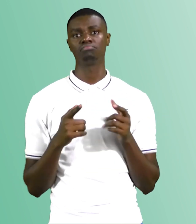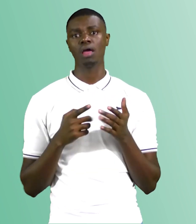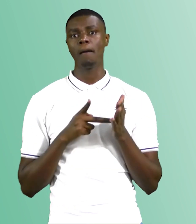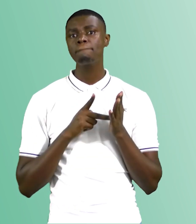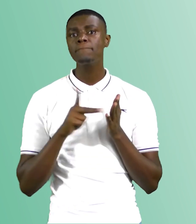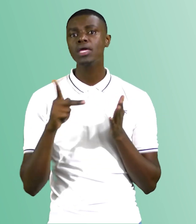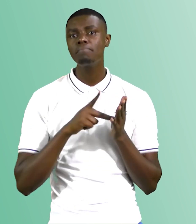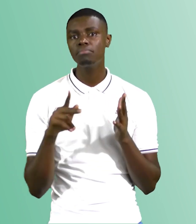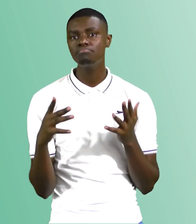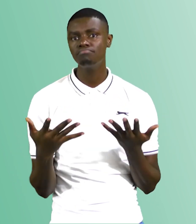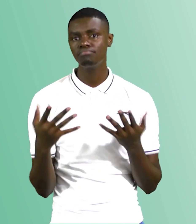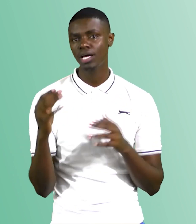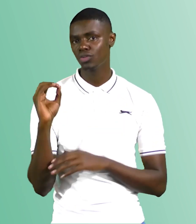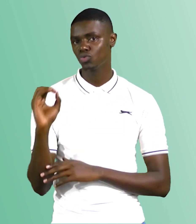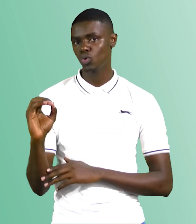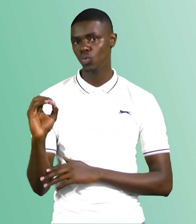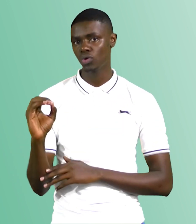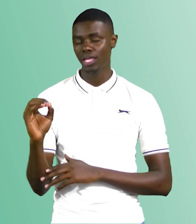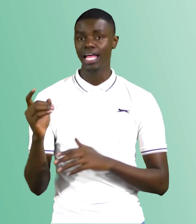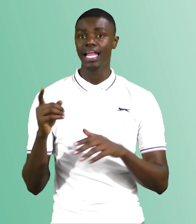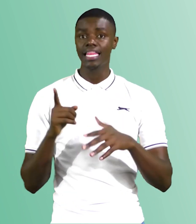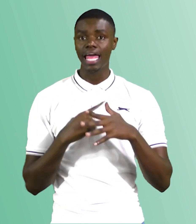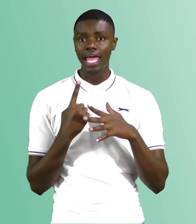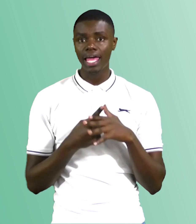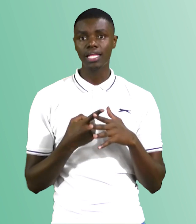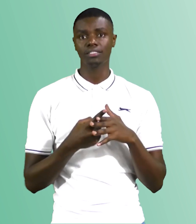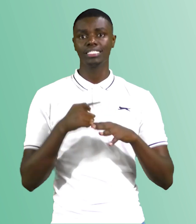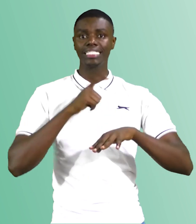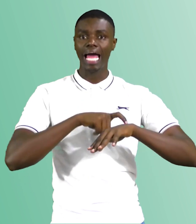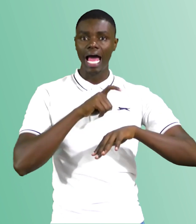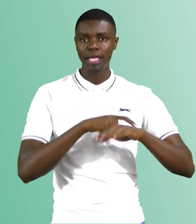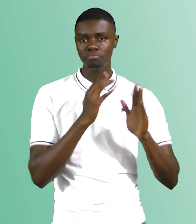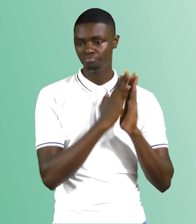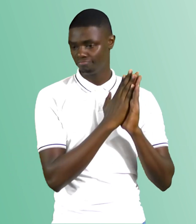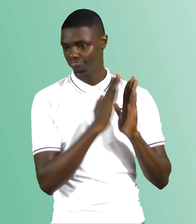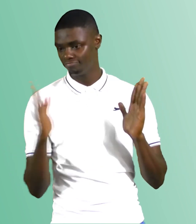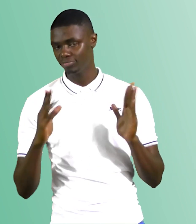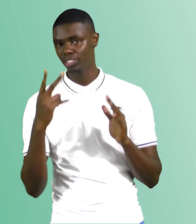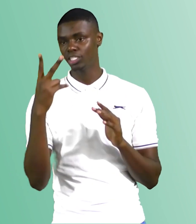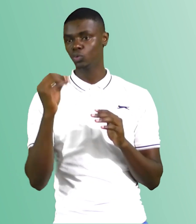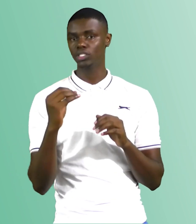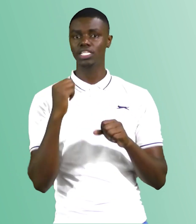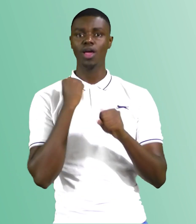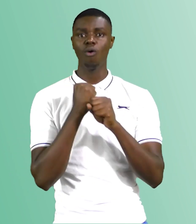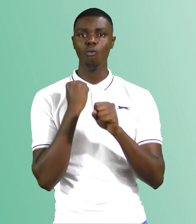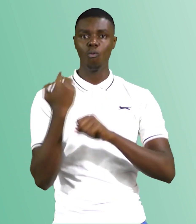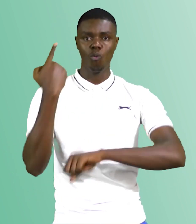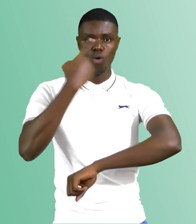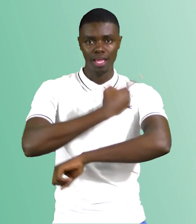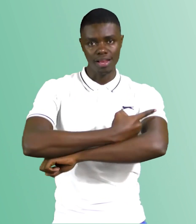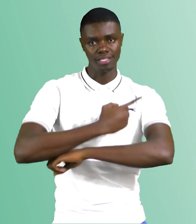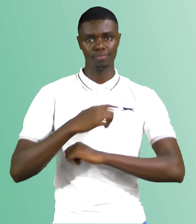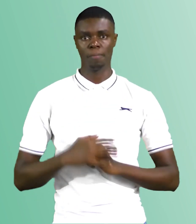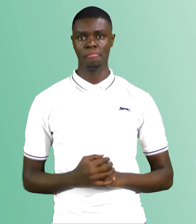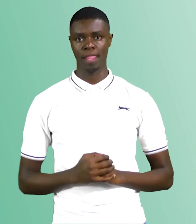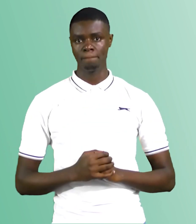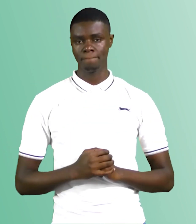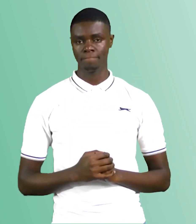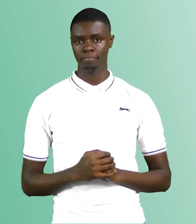The charges for this service are nil, and the timeline for this service is within 20 working days.